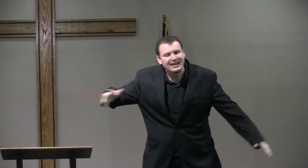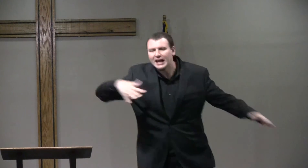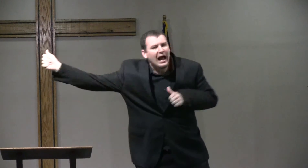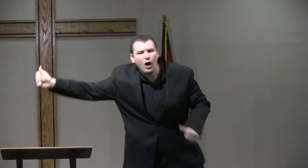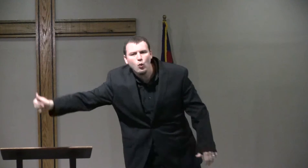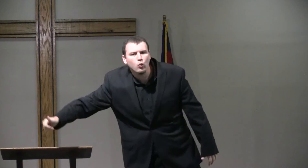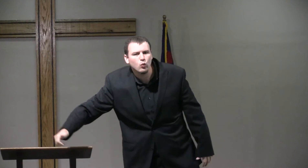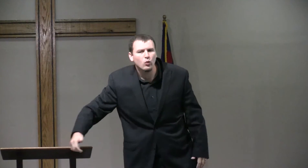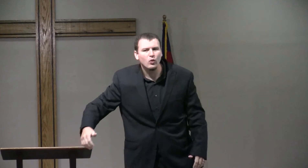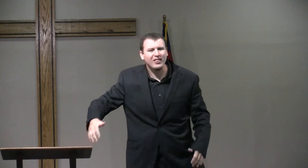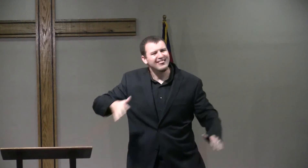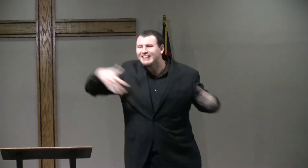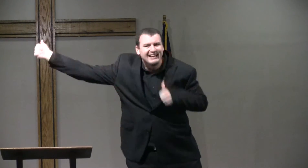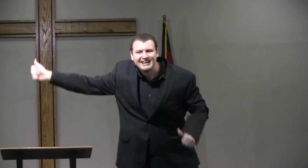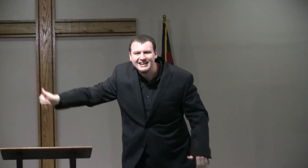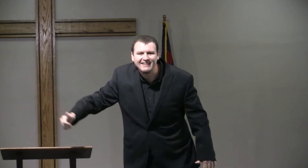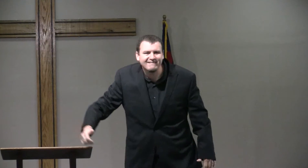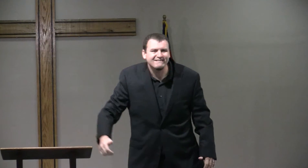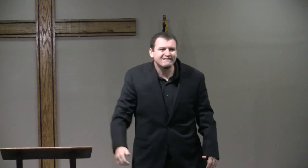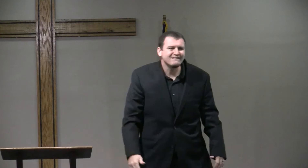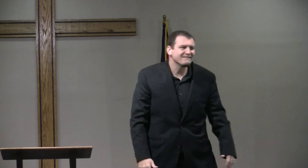think about it. No, get out. Leave.